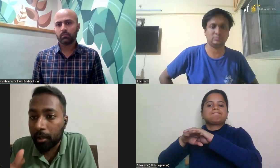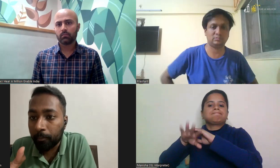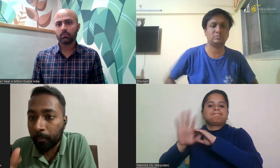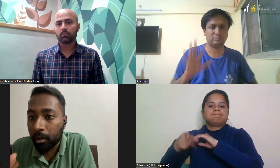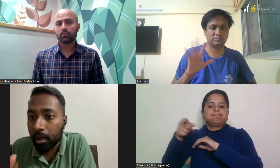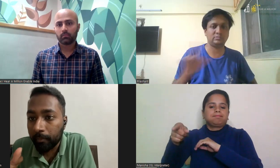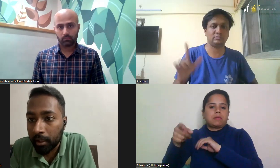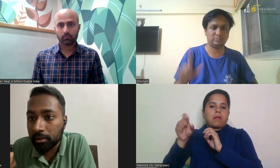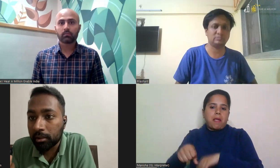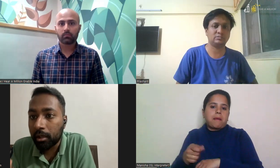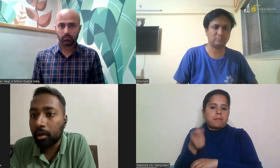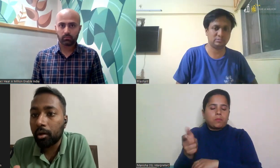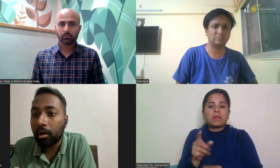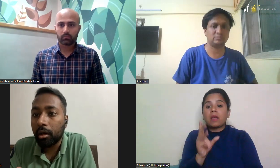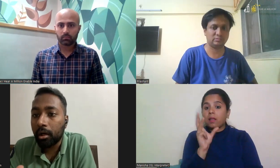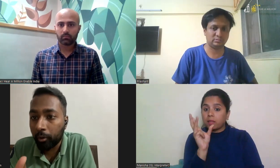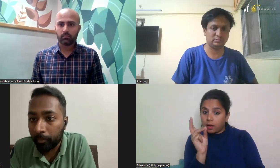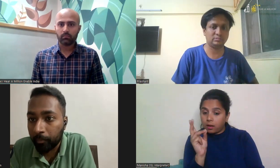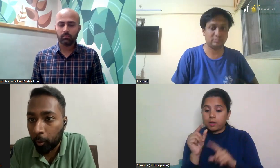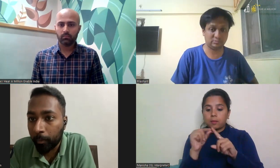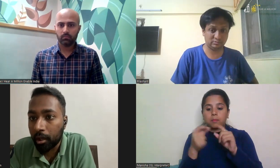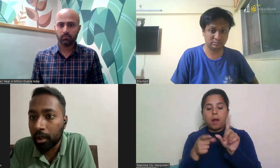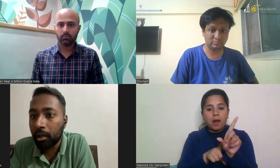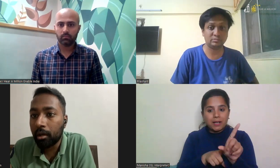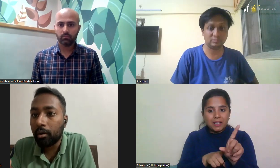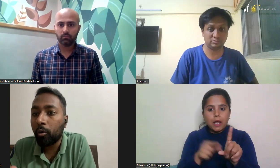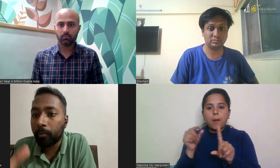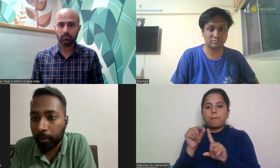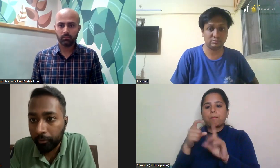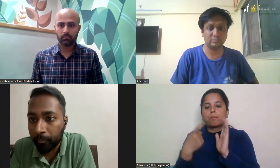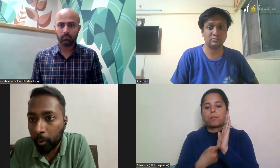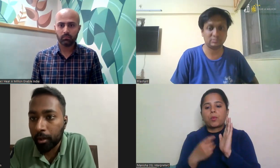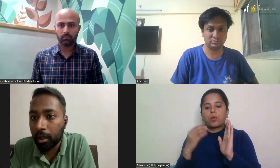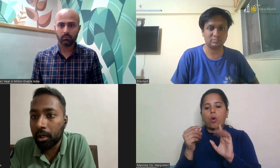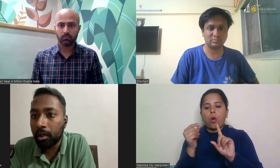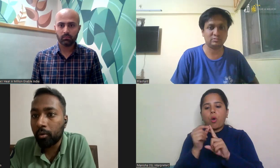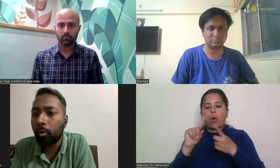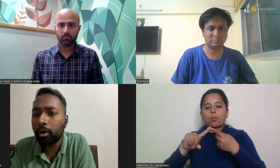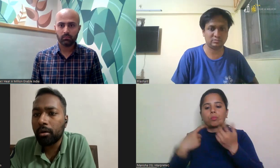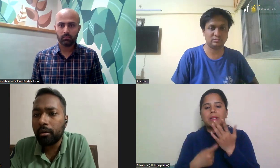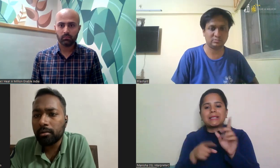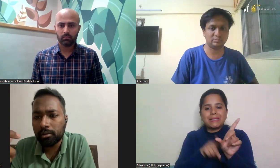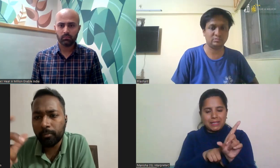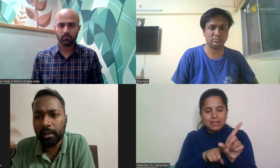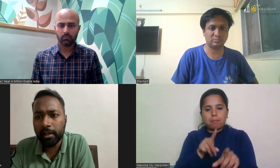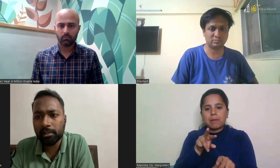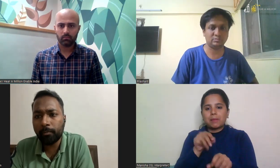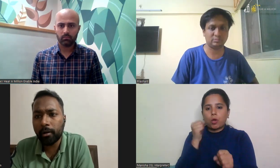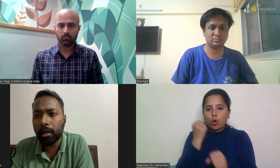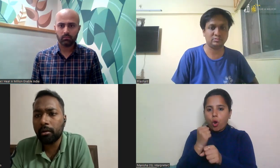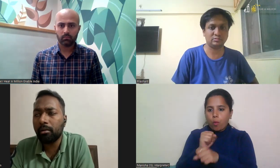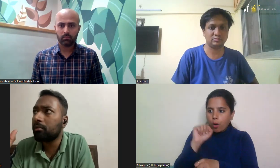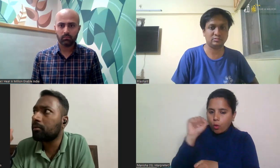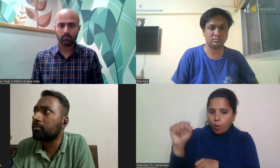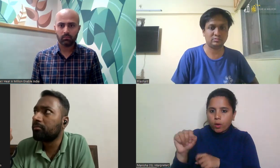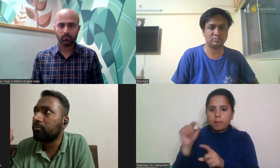Third party property means government property or private property or something example